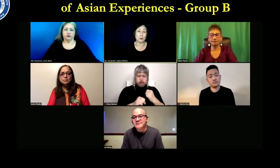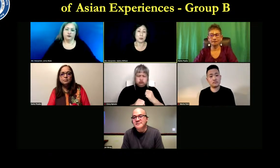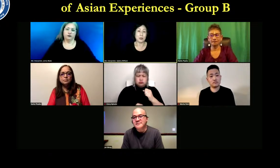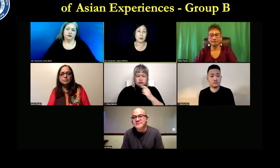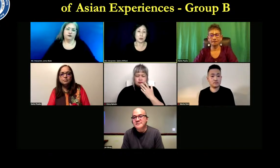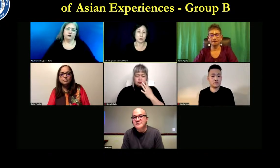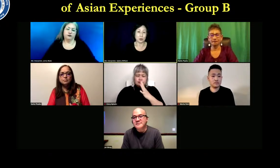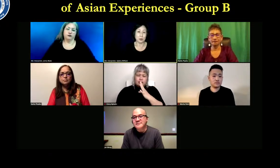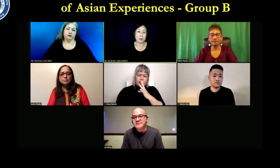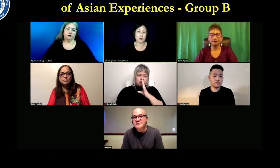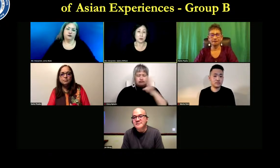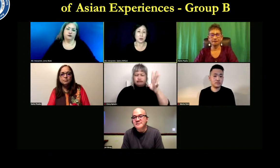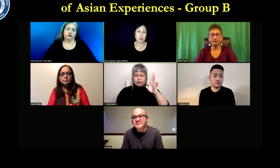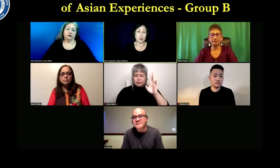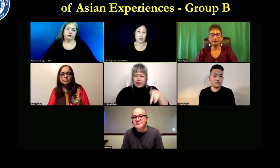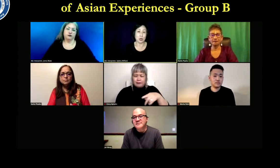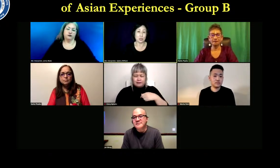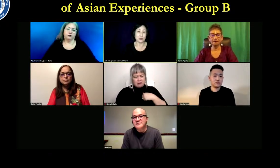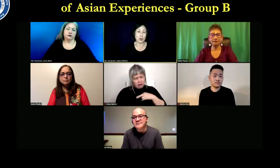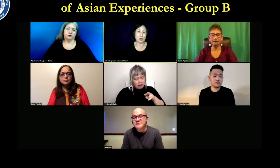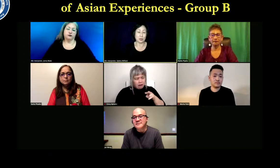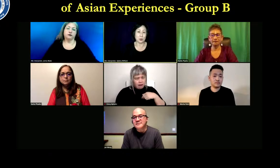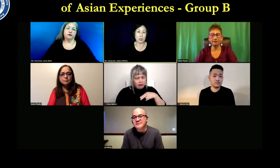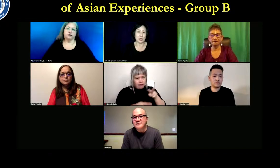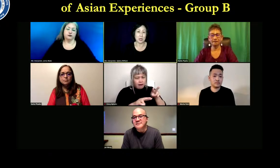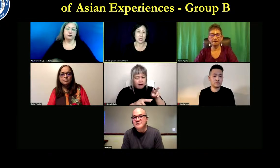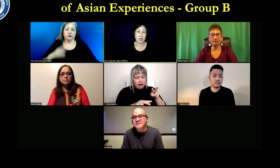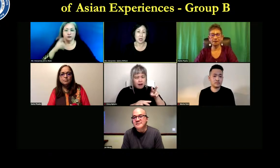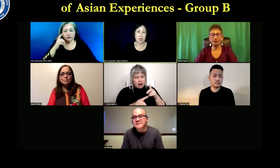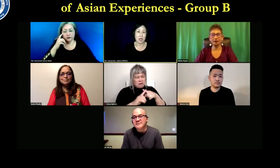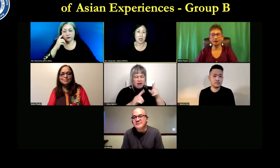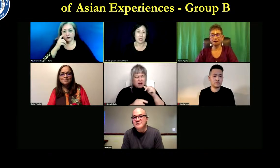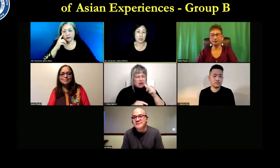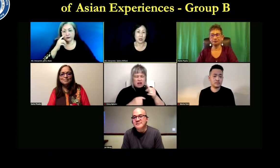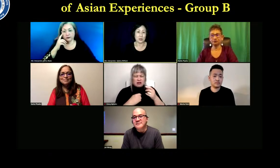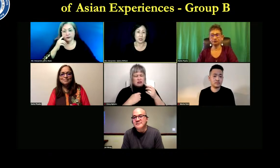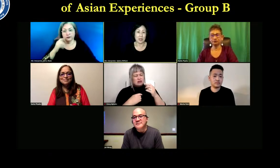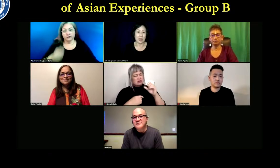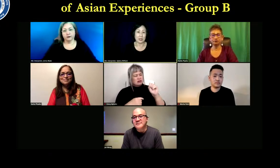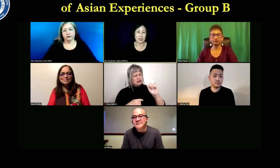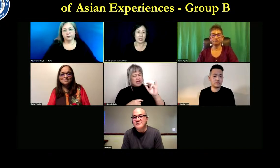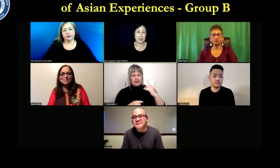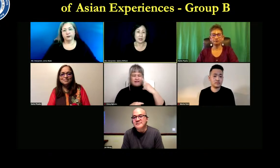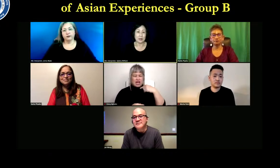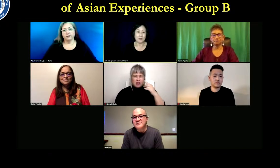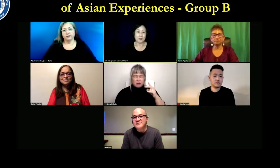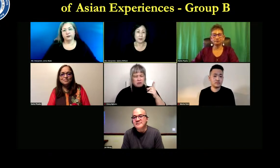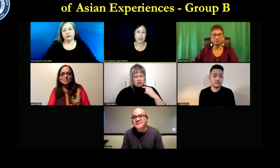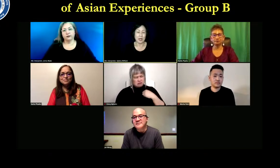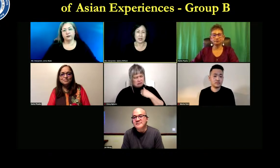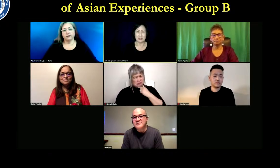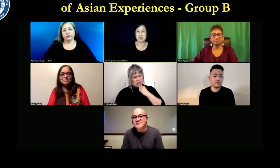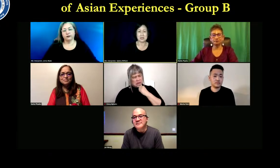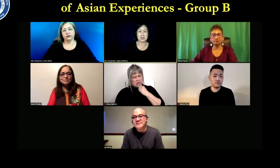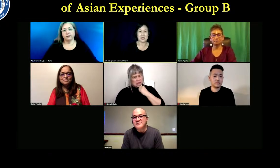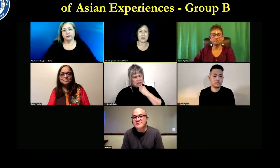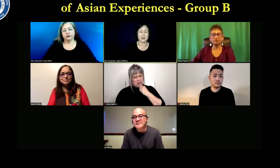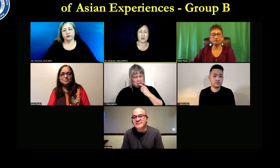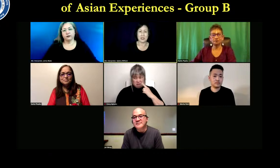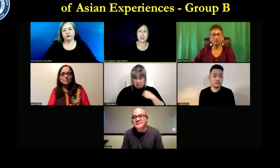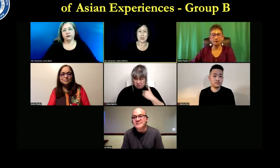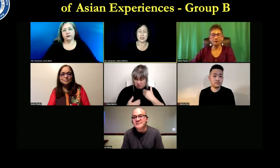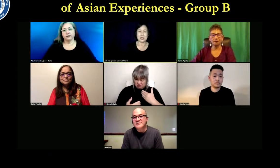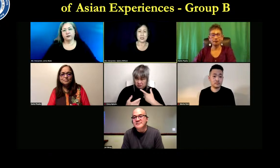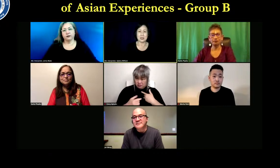in Filipino culture, my mother is very strong. She's very outspoken. So I've seen that. And that's not